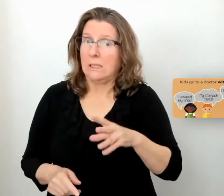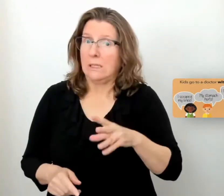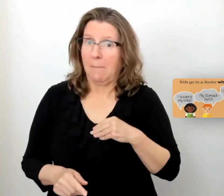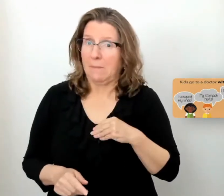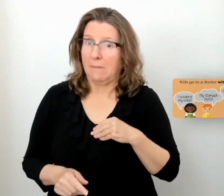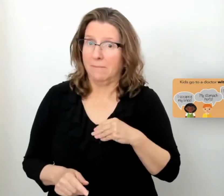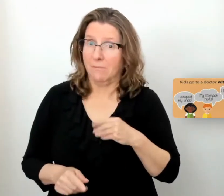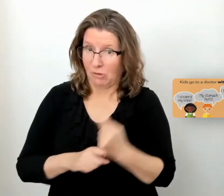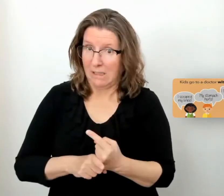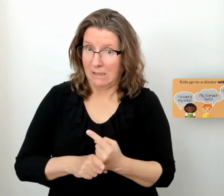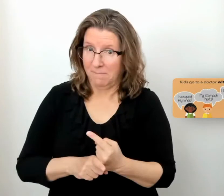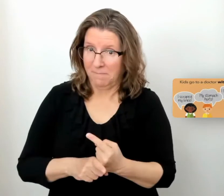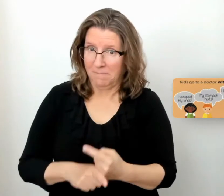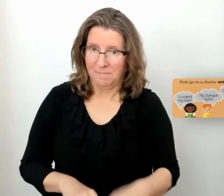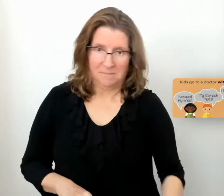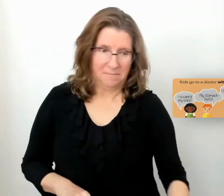be unacceptable, right?